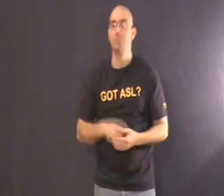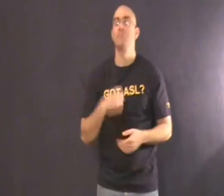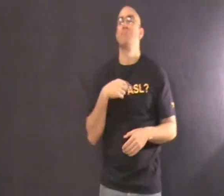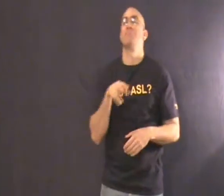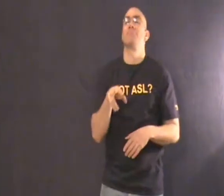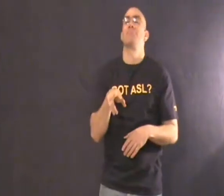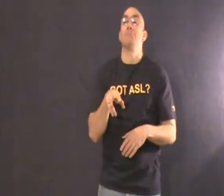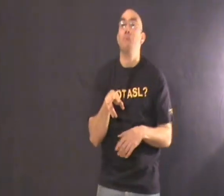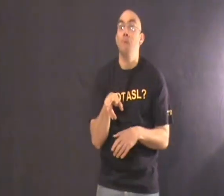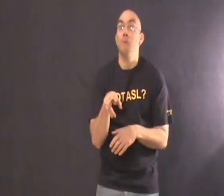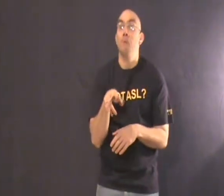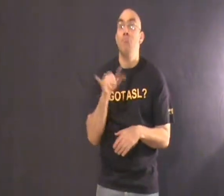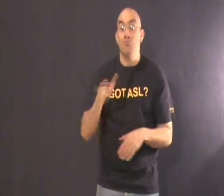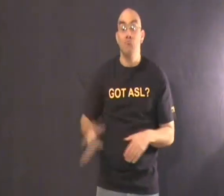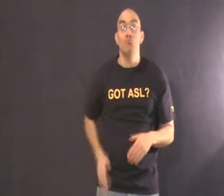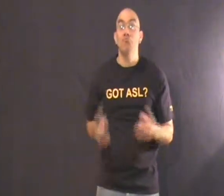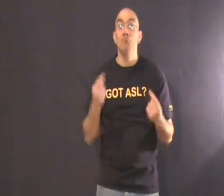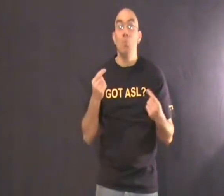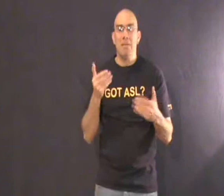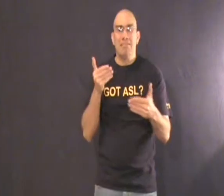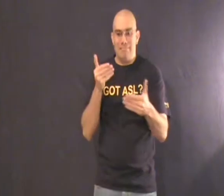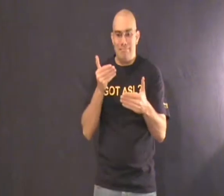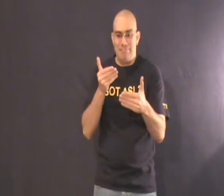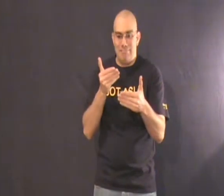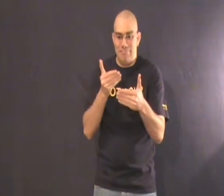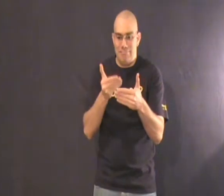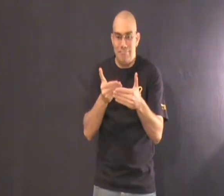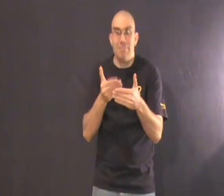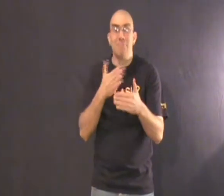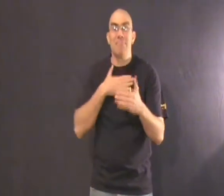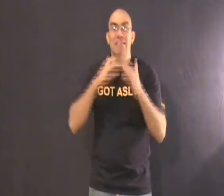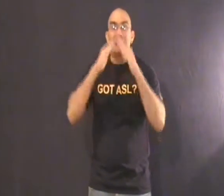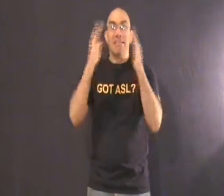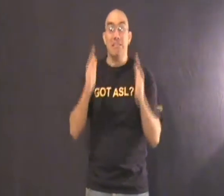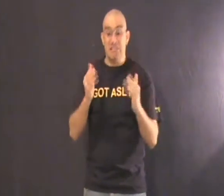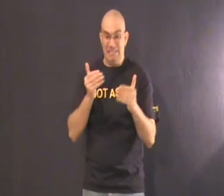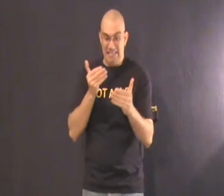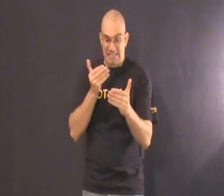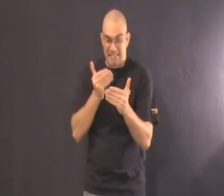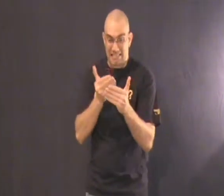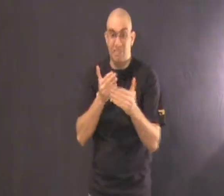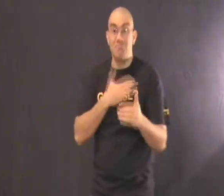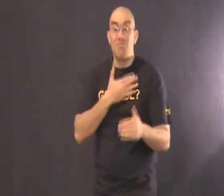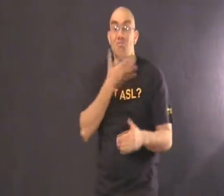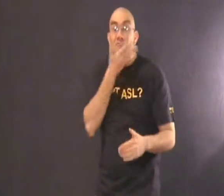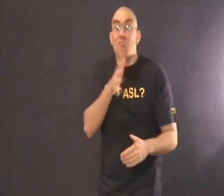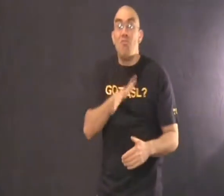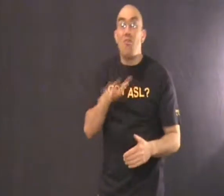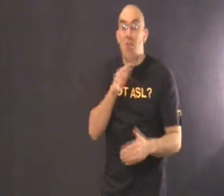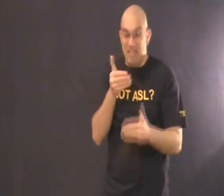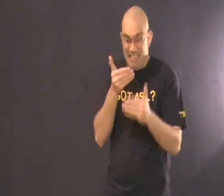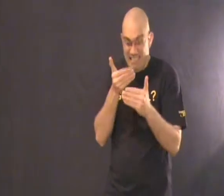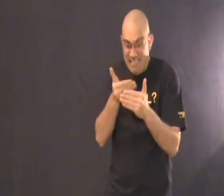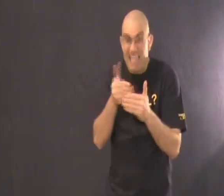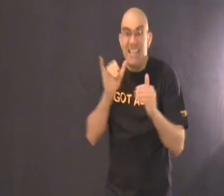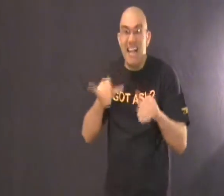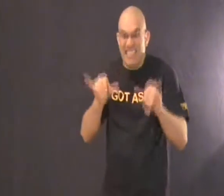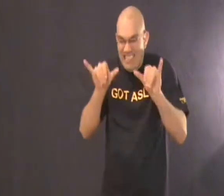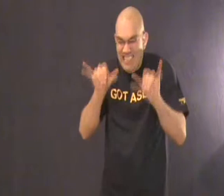around. But I had never seen it before. And as that dog got close to my house, my